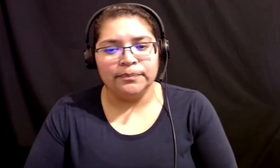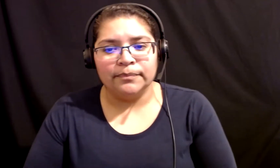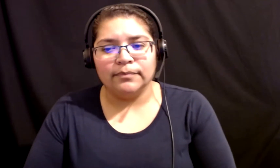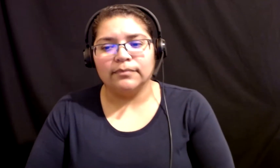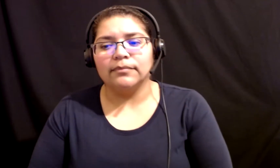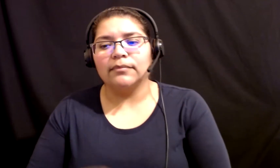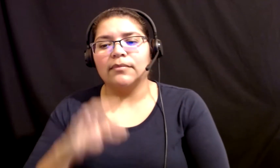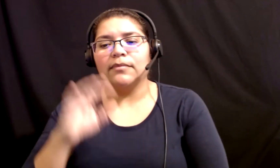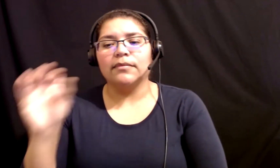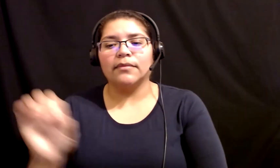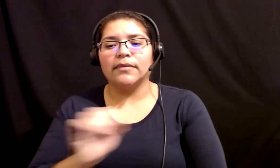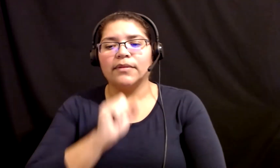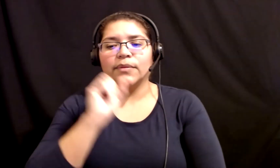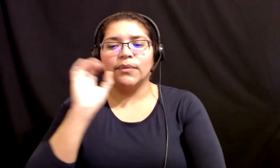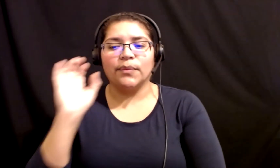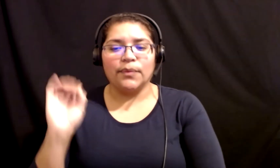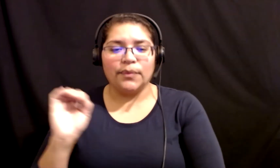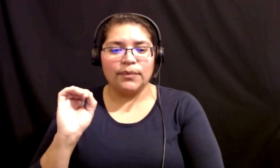So